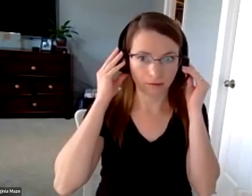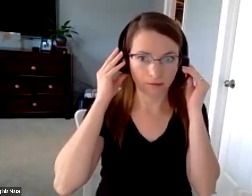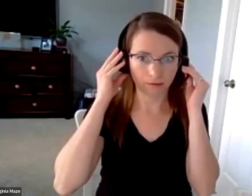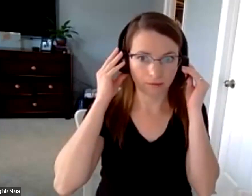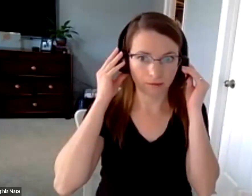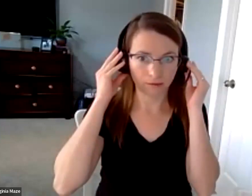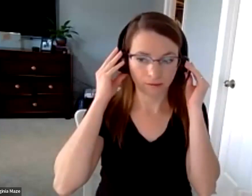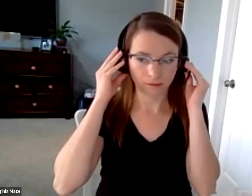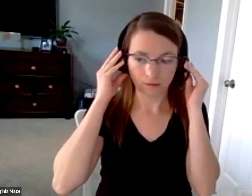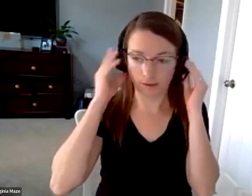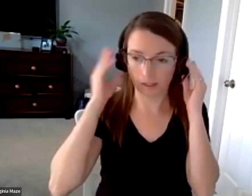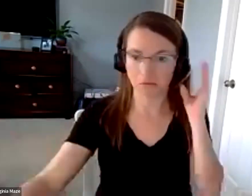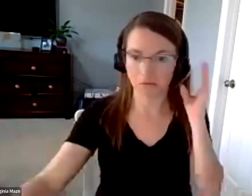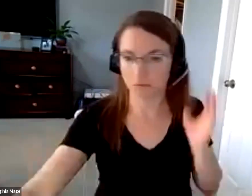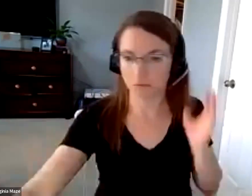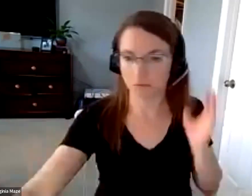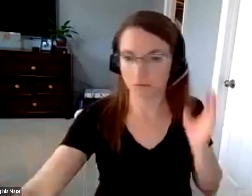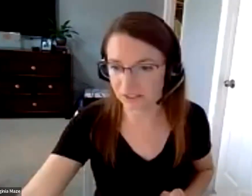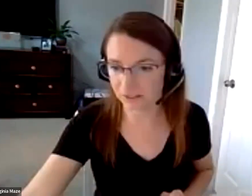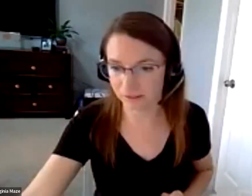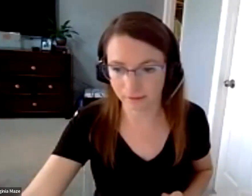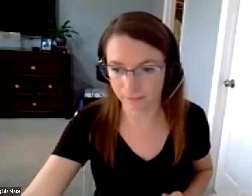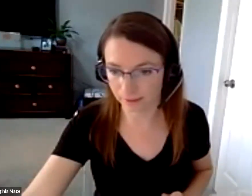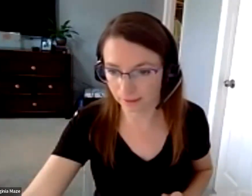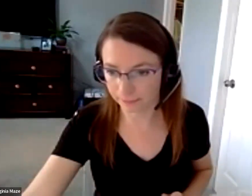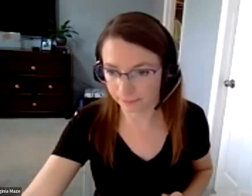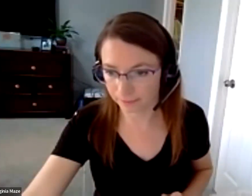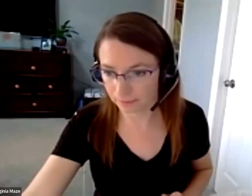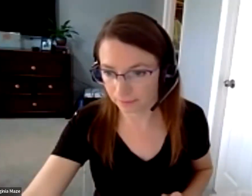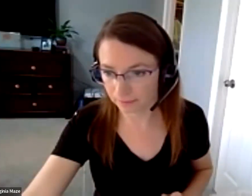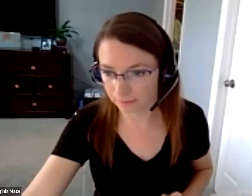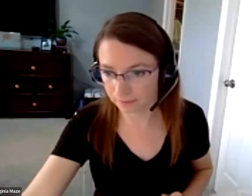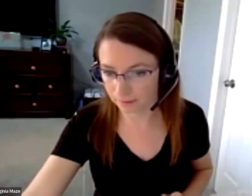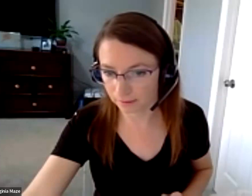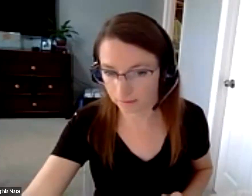Okay. I don't know why it's doing that.